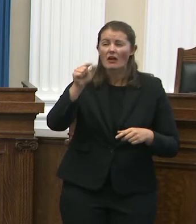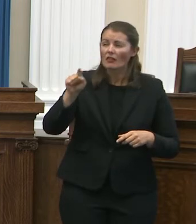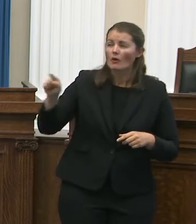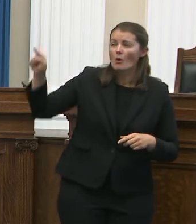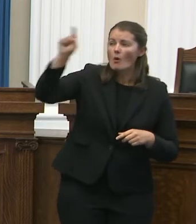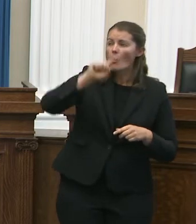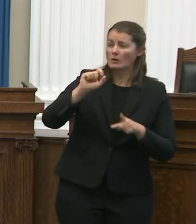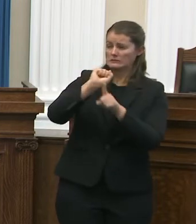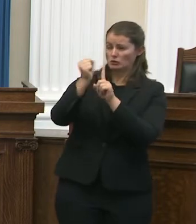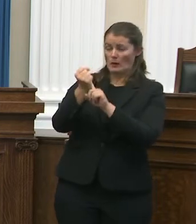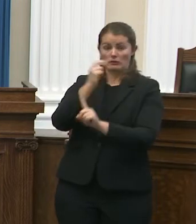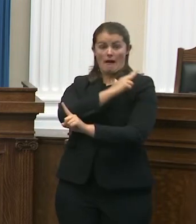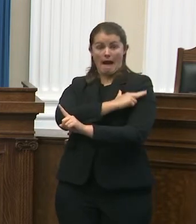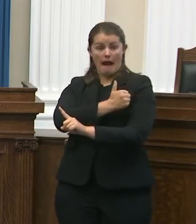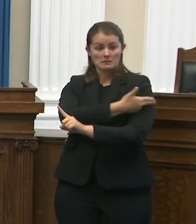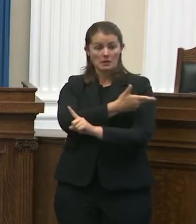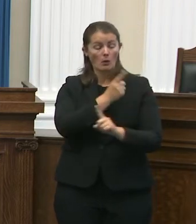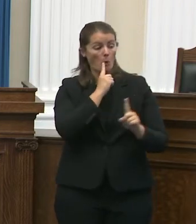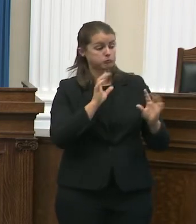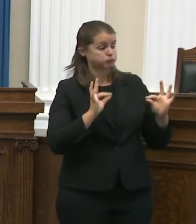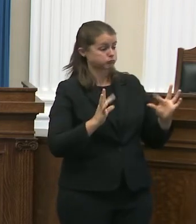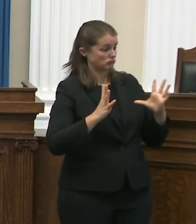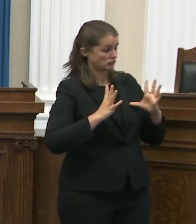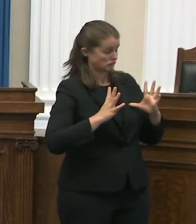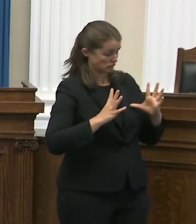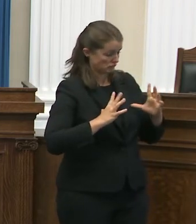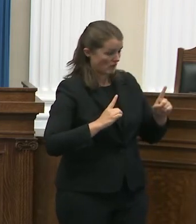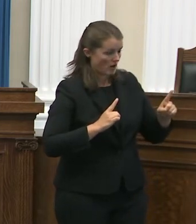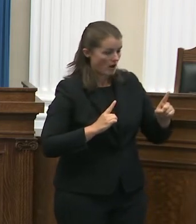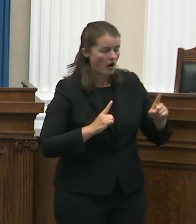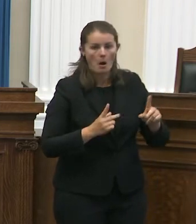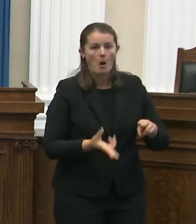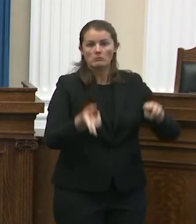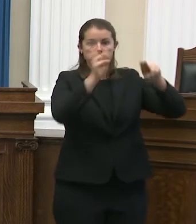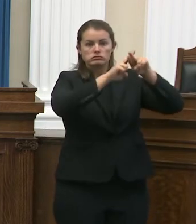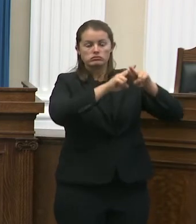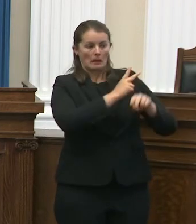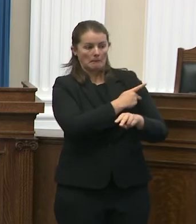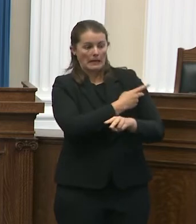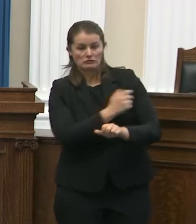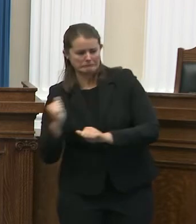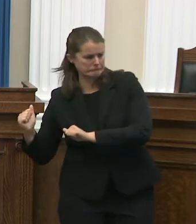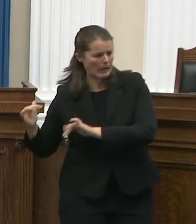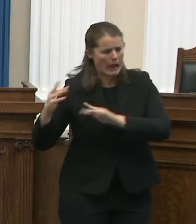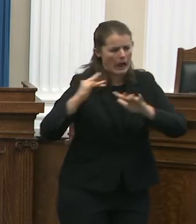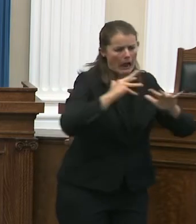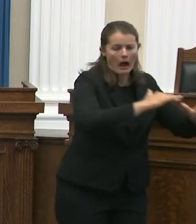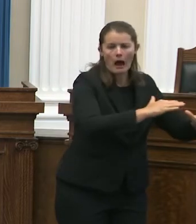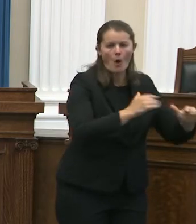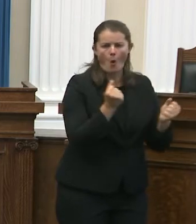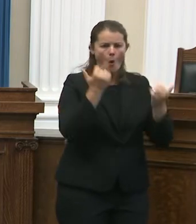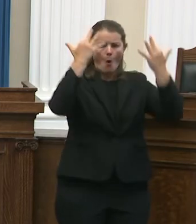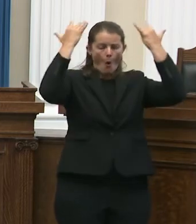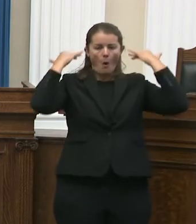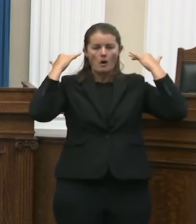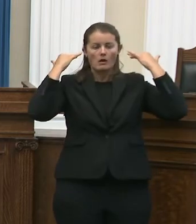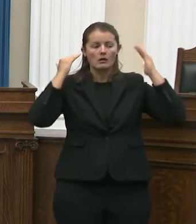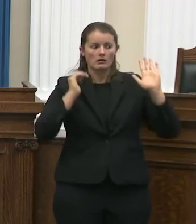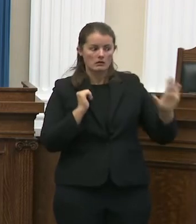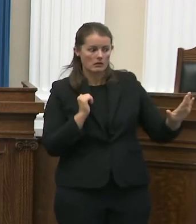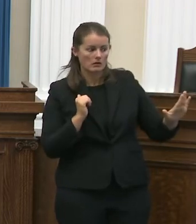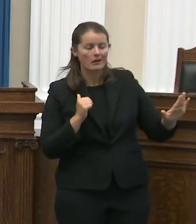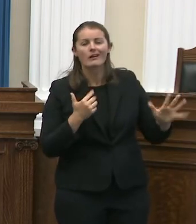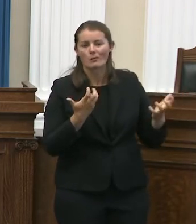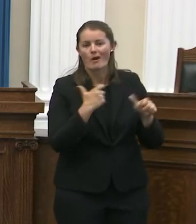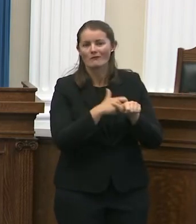were overwhelmed the next with increased COVID-19 patients. We do not want this to happen here, so we will do what we